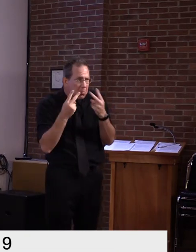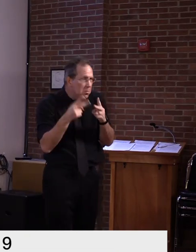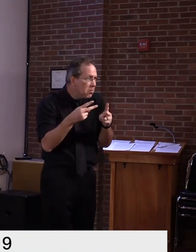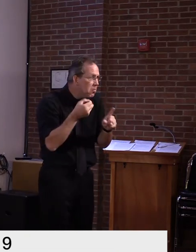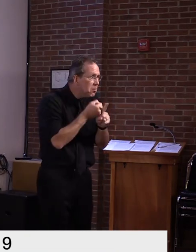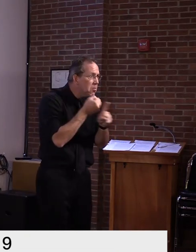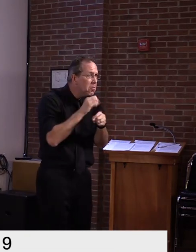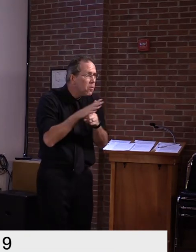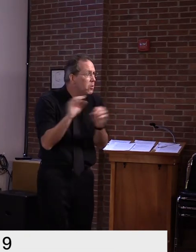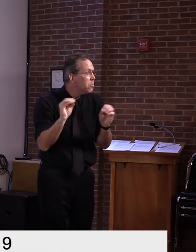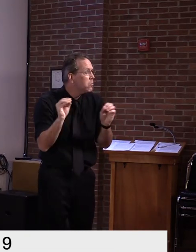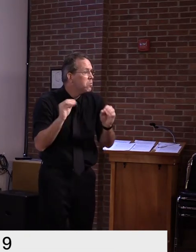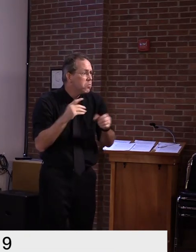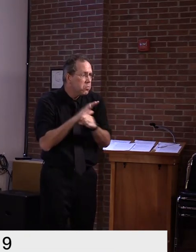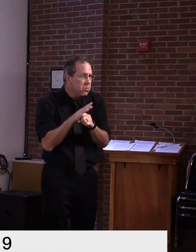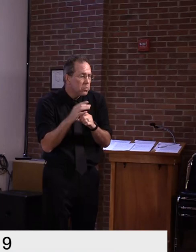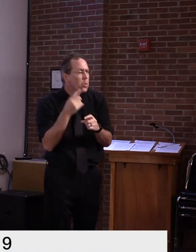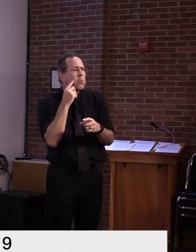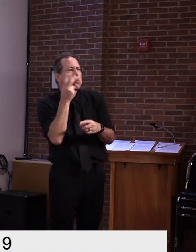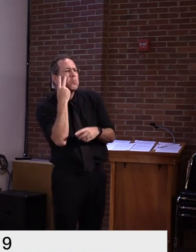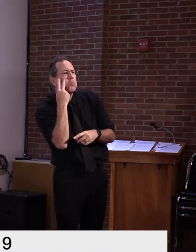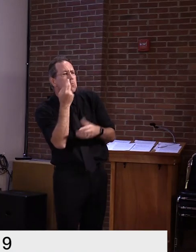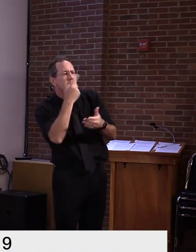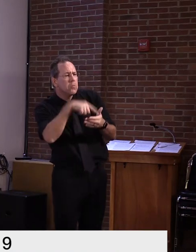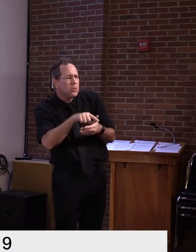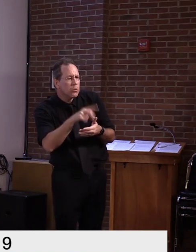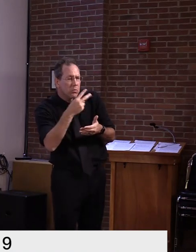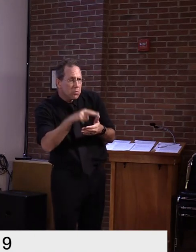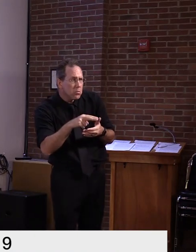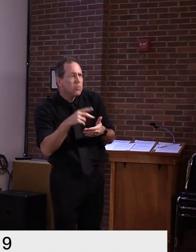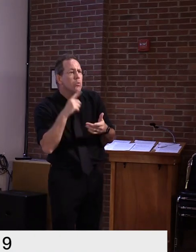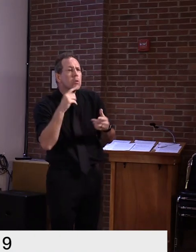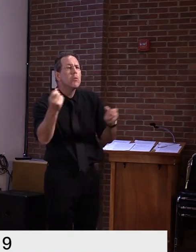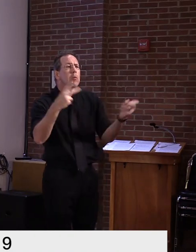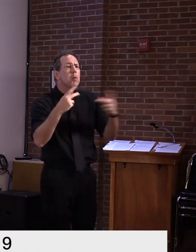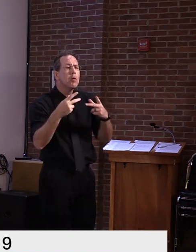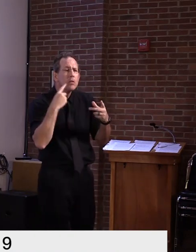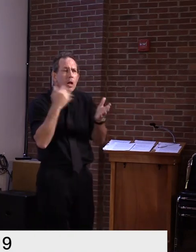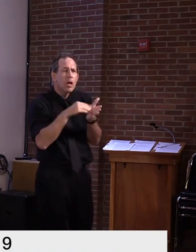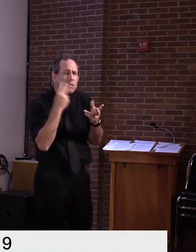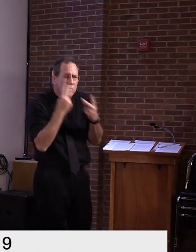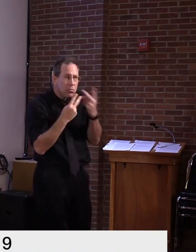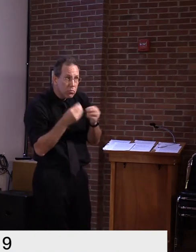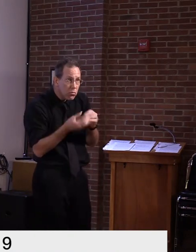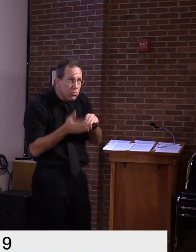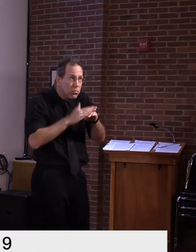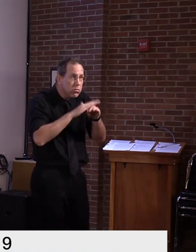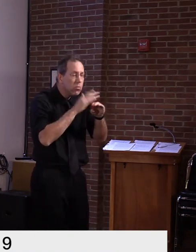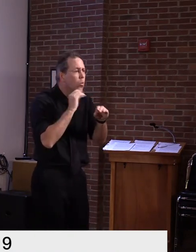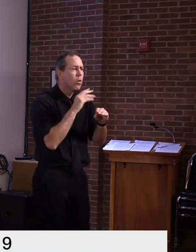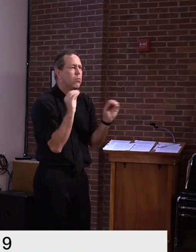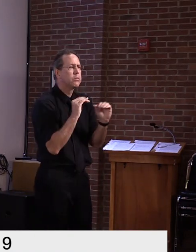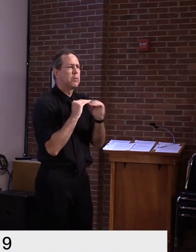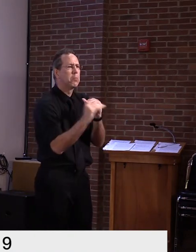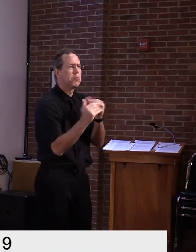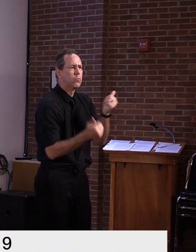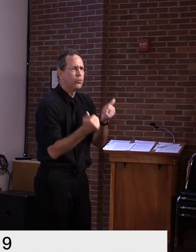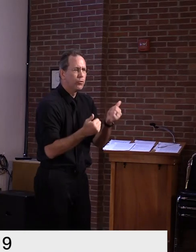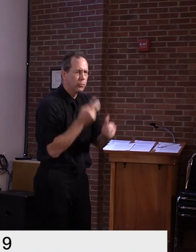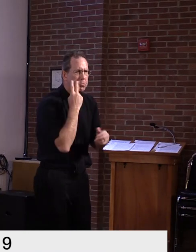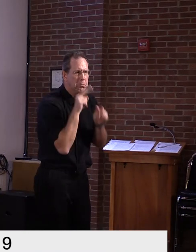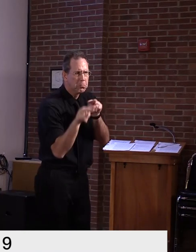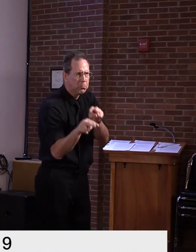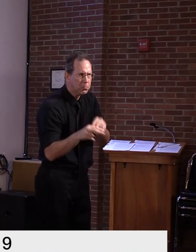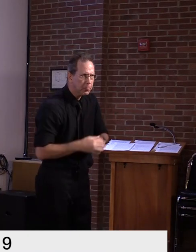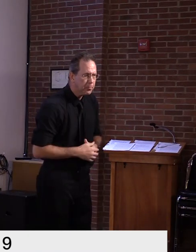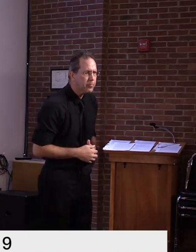to 100% of all students transitioning back into Vermont. And then when you look at the results, you look at the tests, and you look at the numbers,